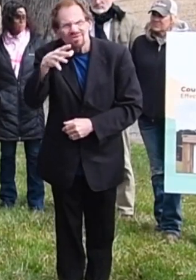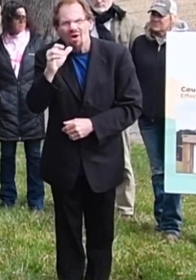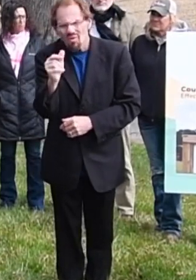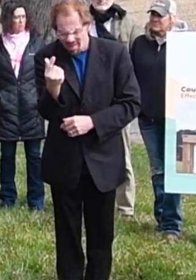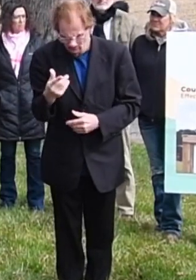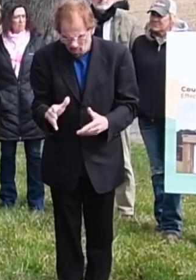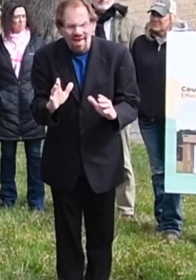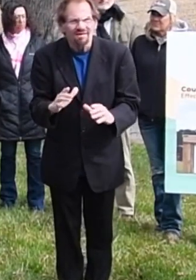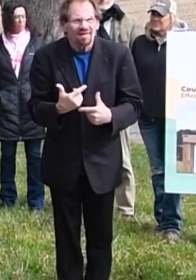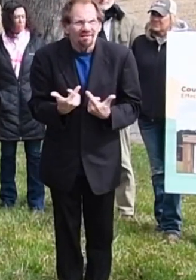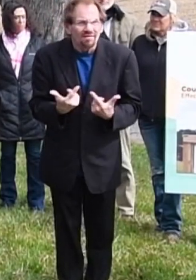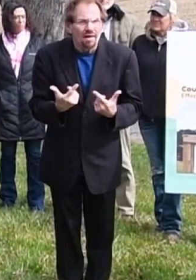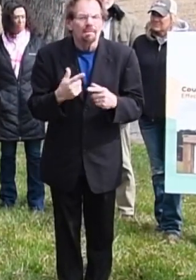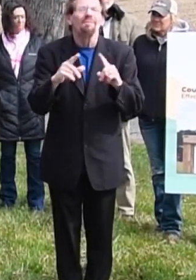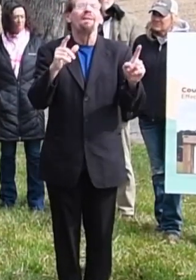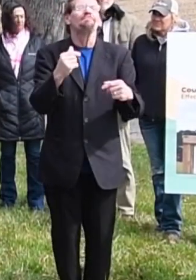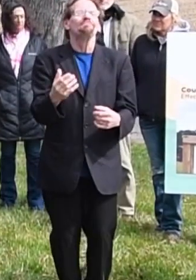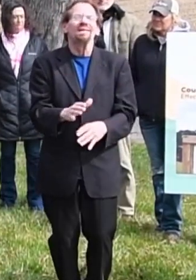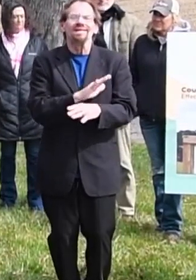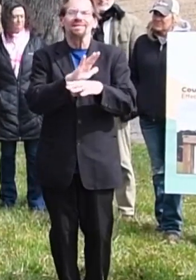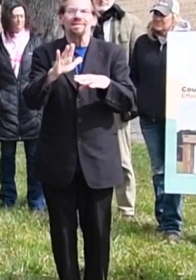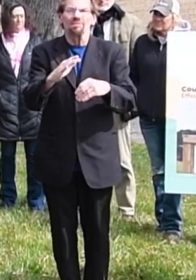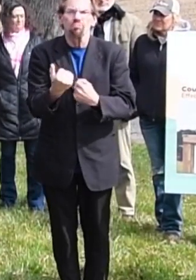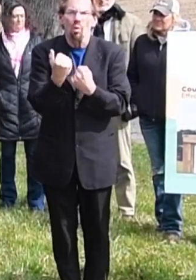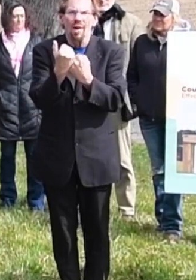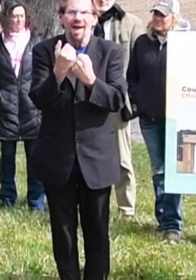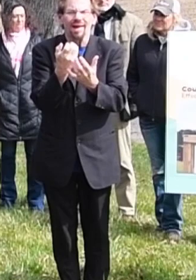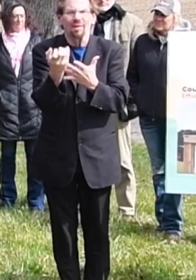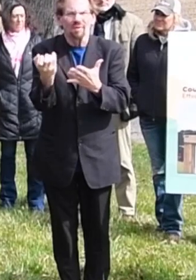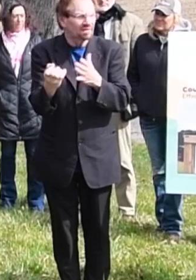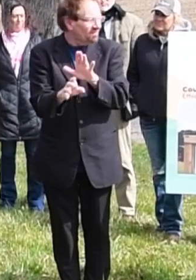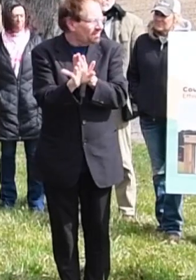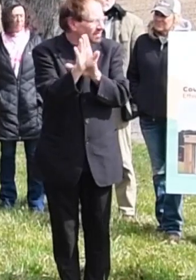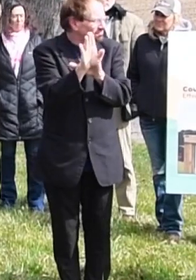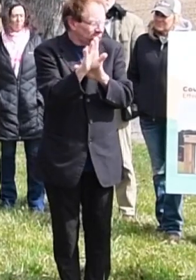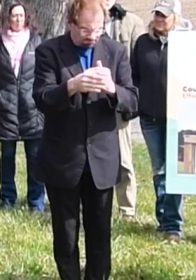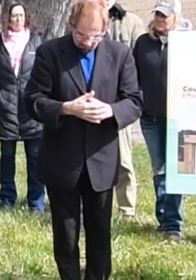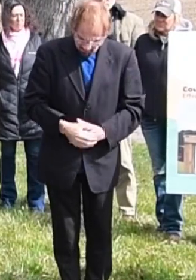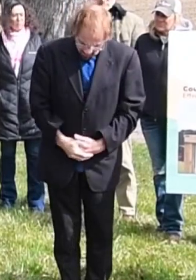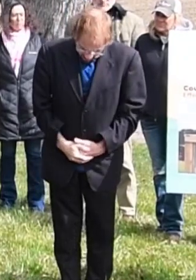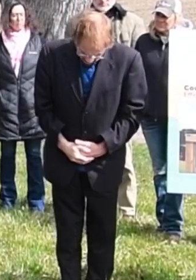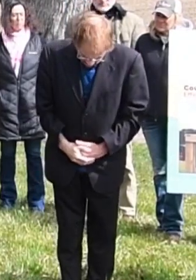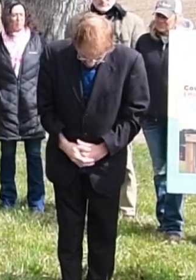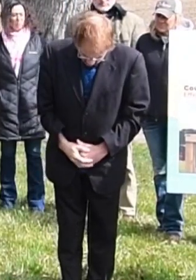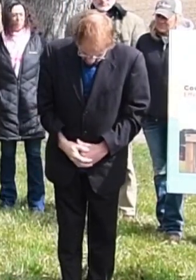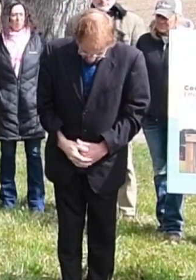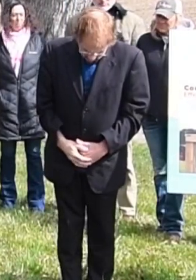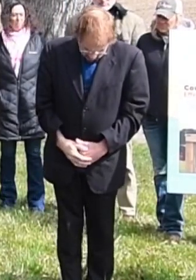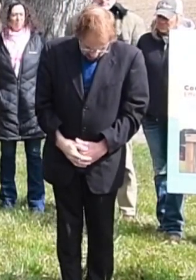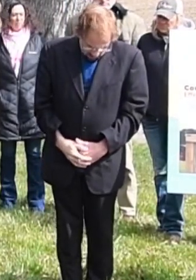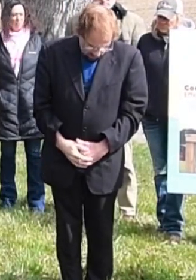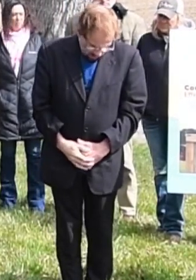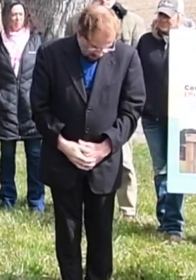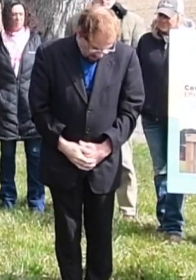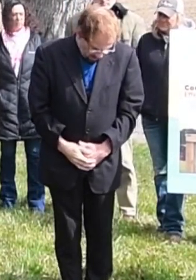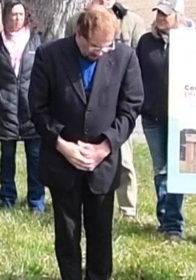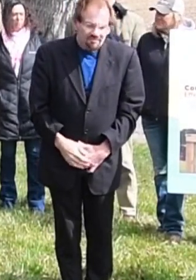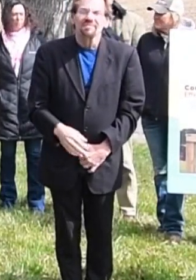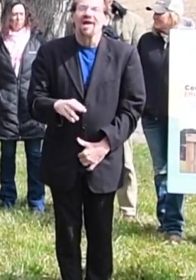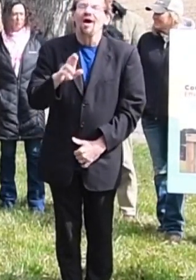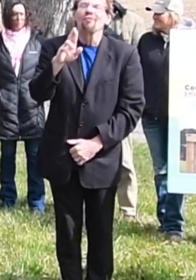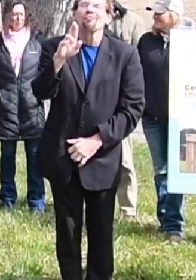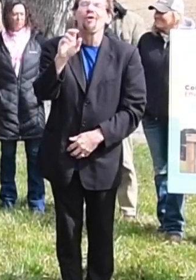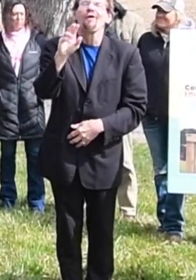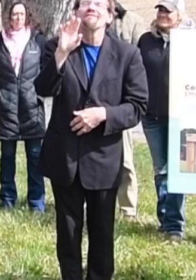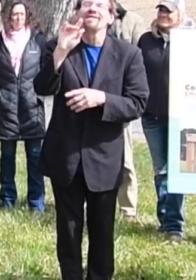It is a business that supports economic development. Our award-winning Roving Radish program takes